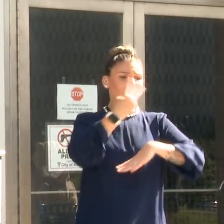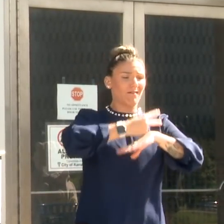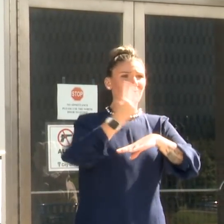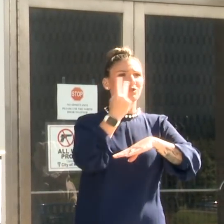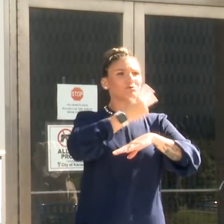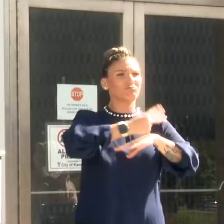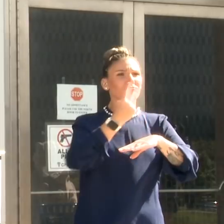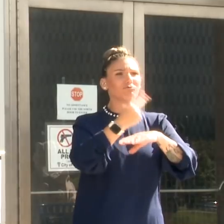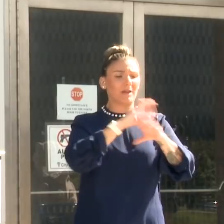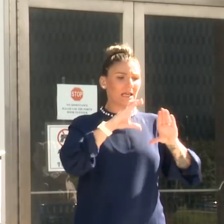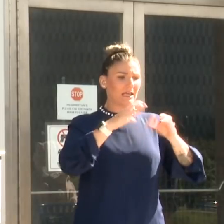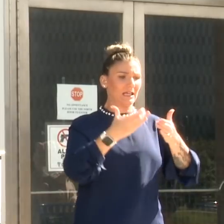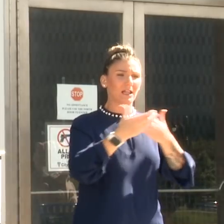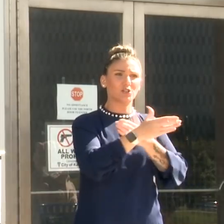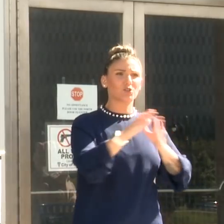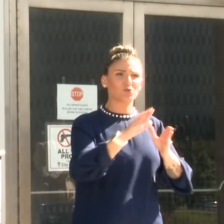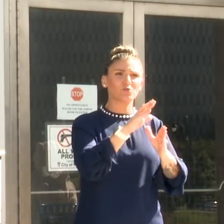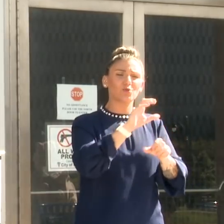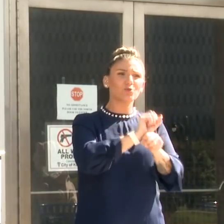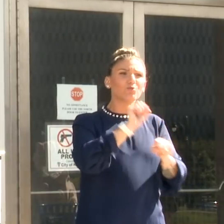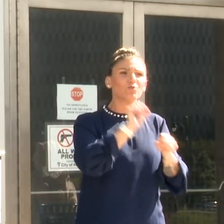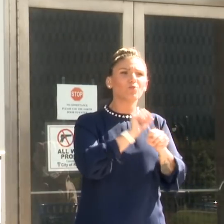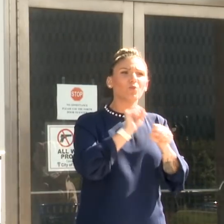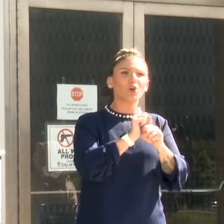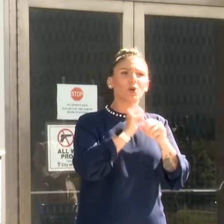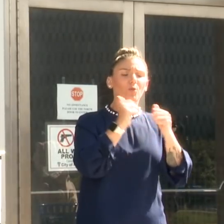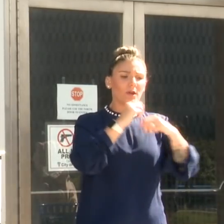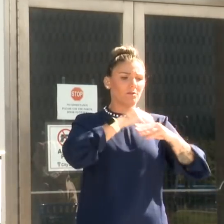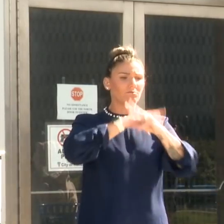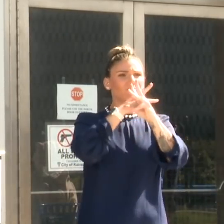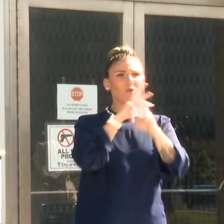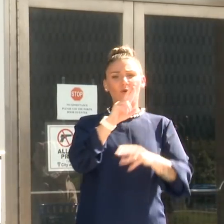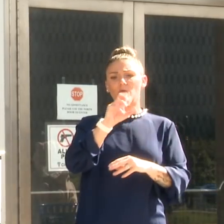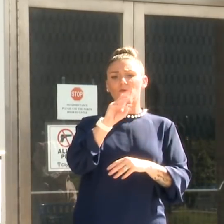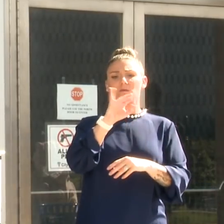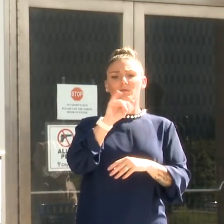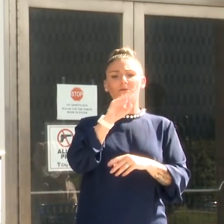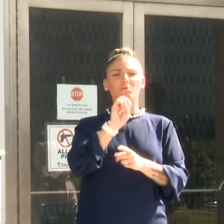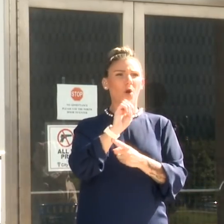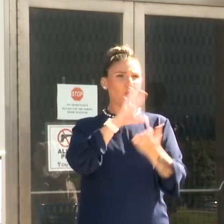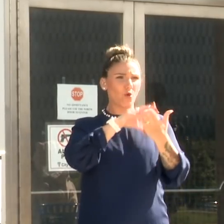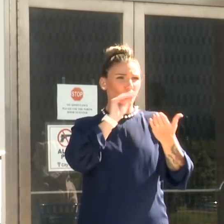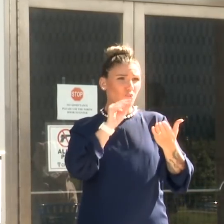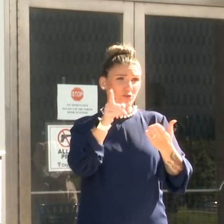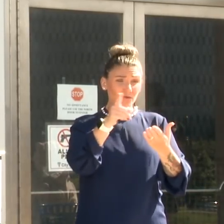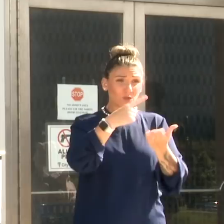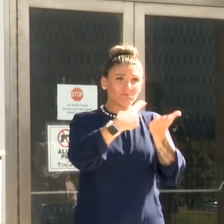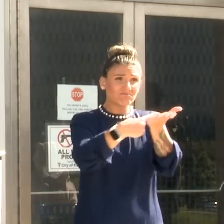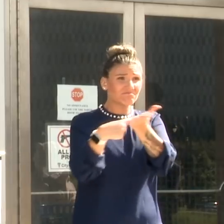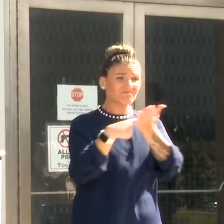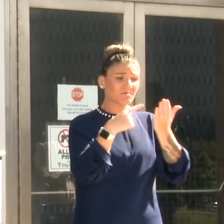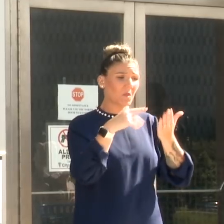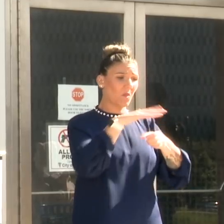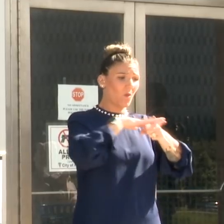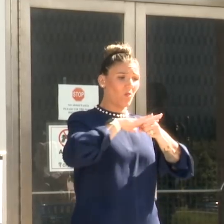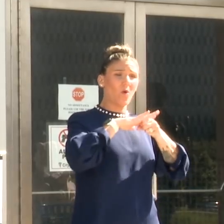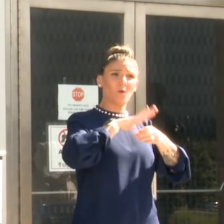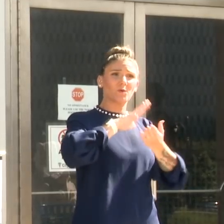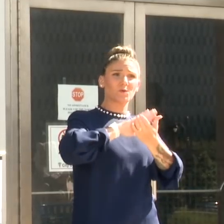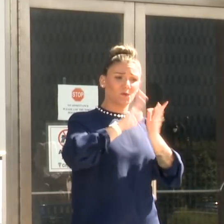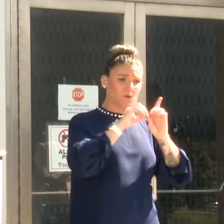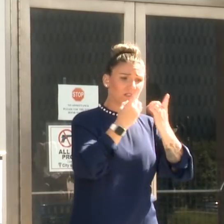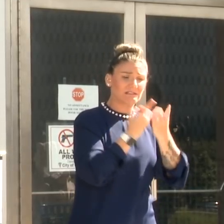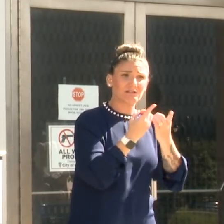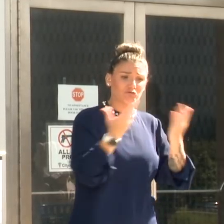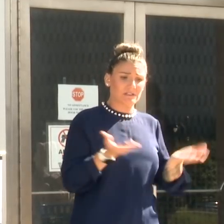day, remote learning. Have you been talking with the local school districts here about this, or have you been talking to